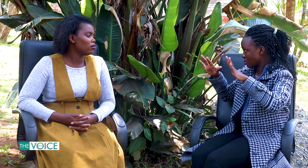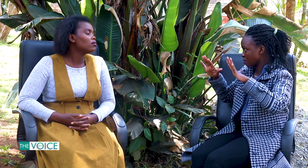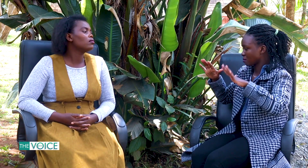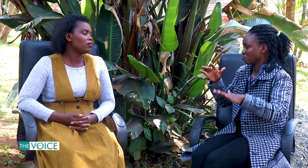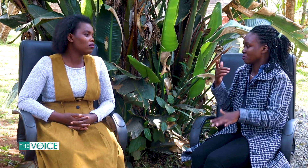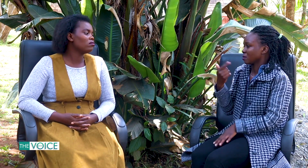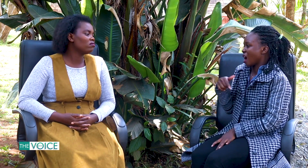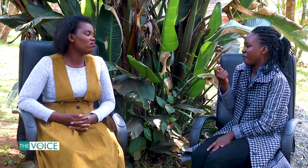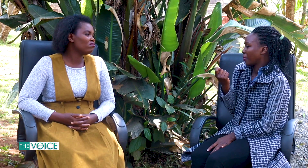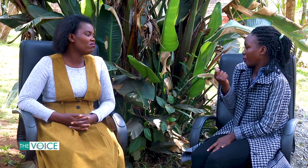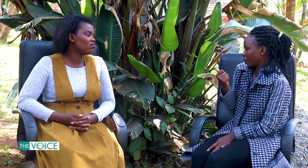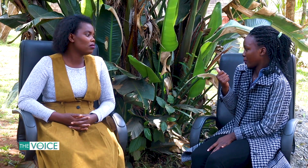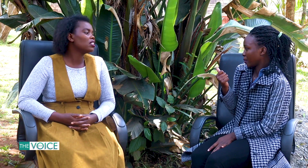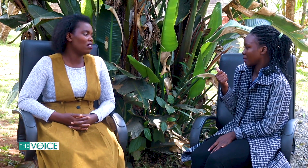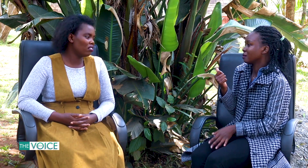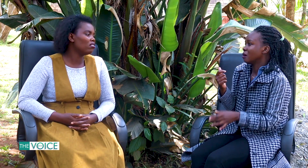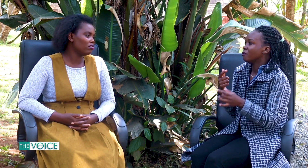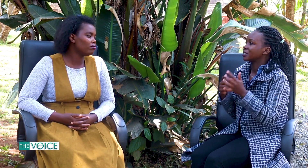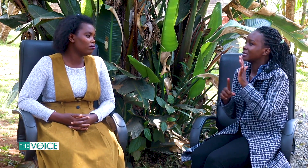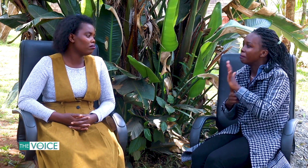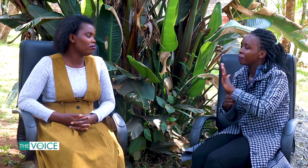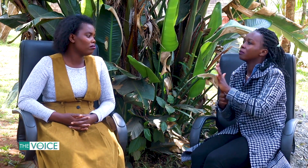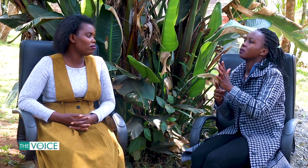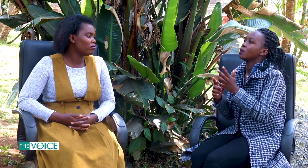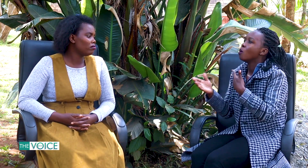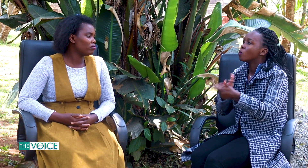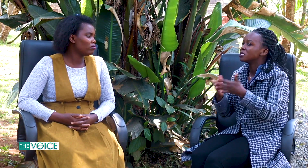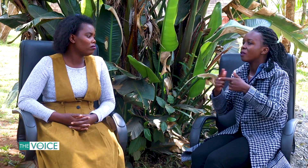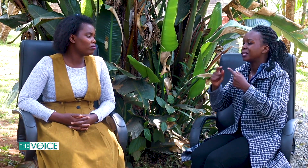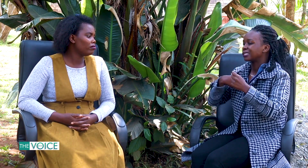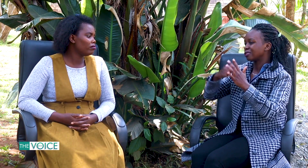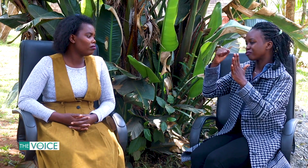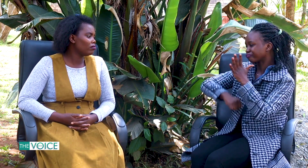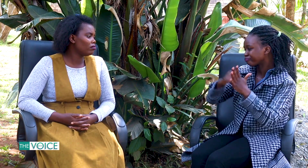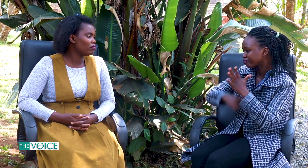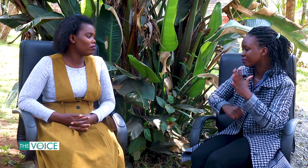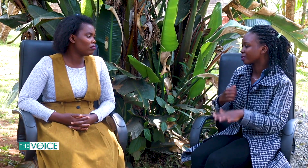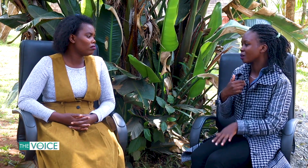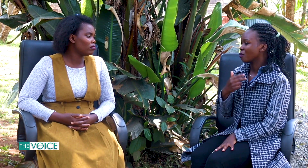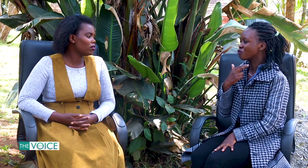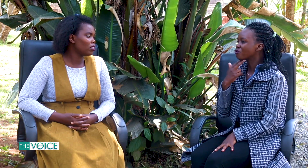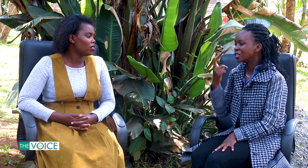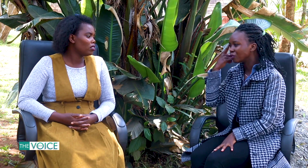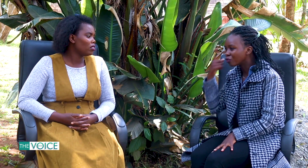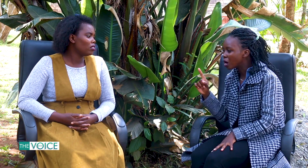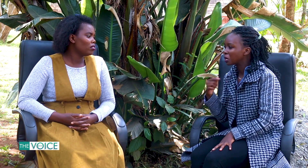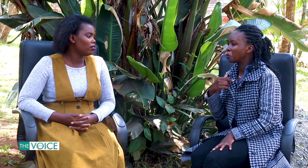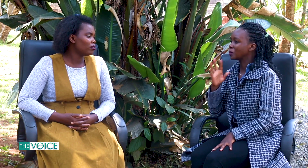is reasonable accommodation where the mental health issues are looked out for. And say